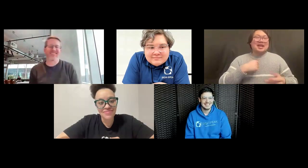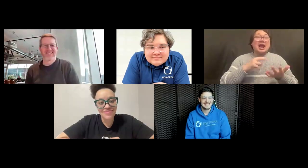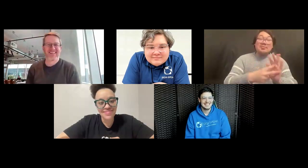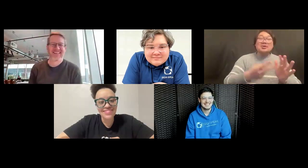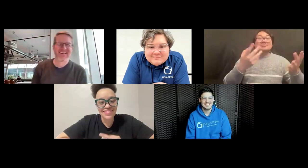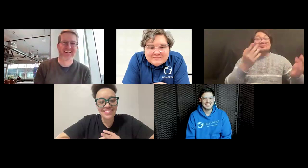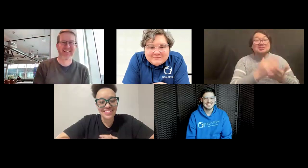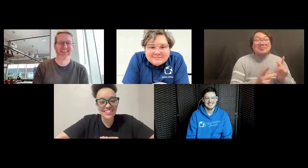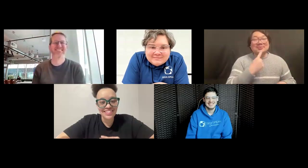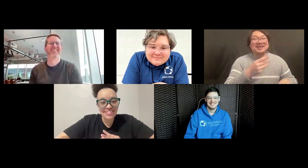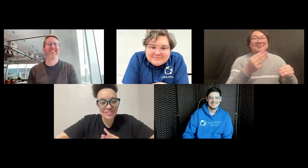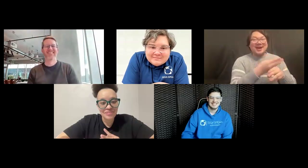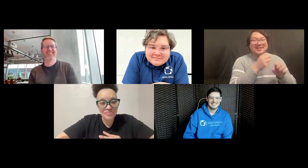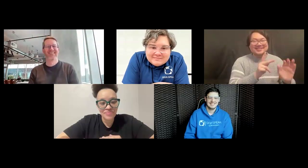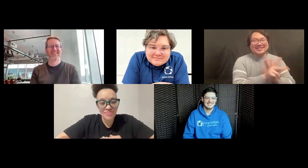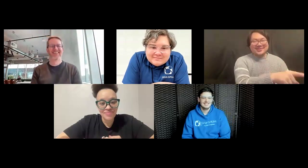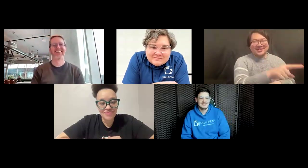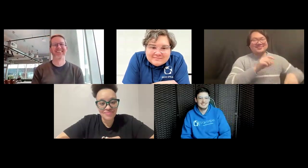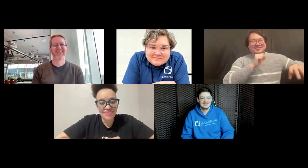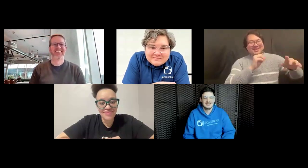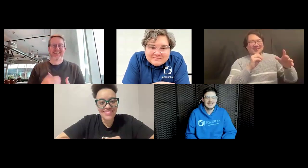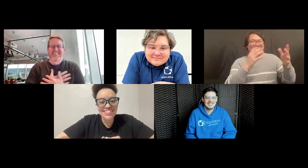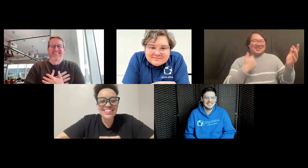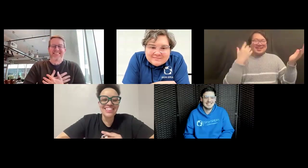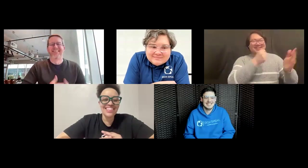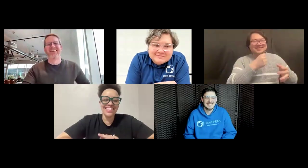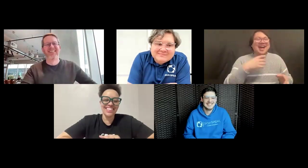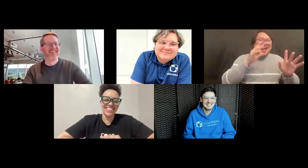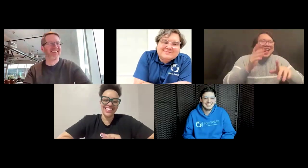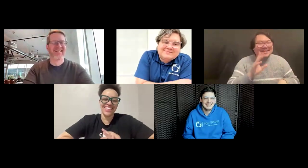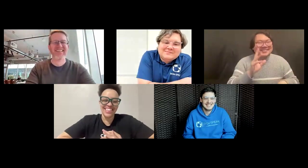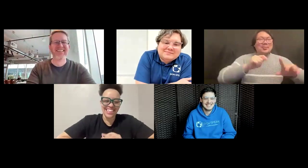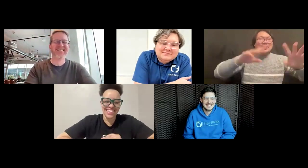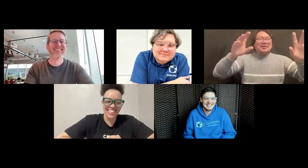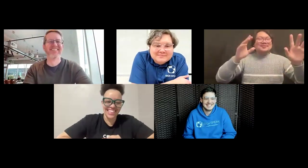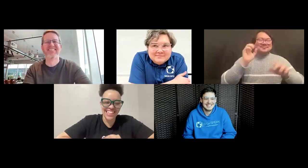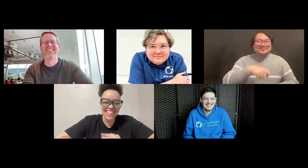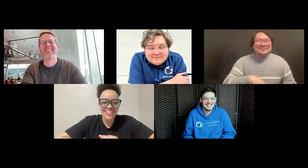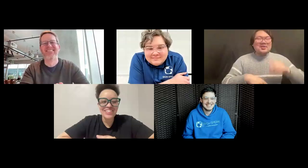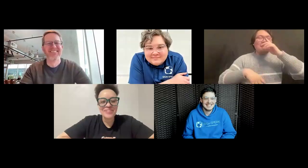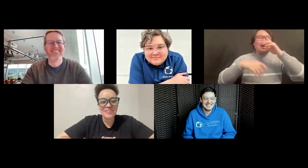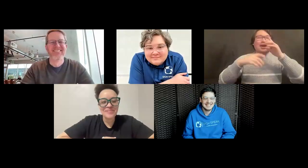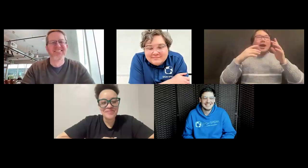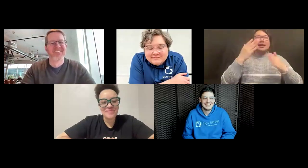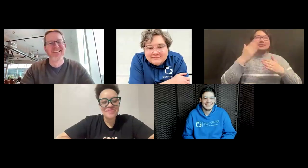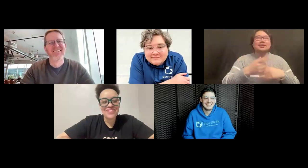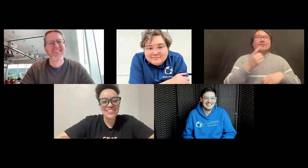I know you're a math guy. Yeah, I mean, some people would say, math could kill you. So I don't know, I guess. But